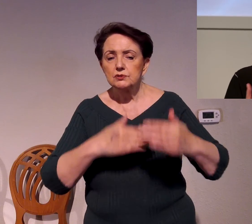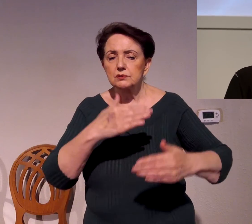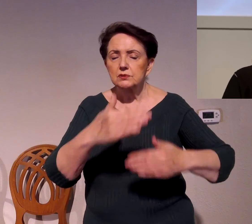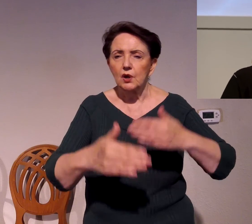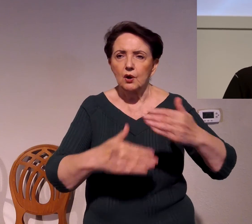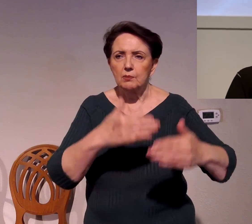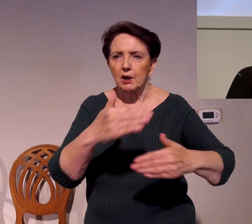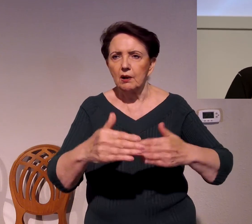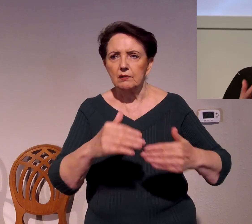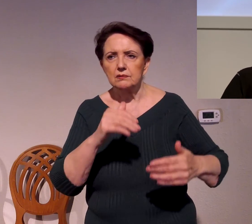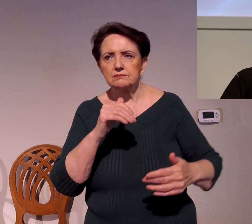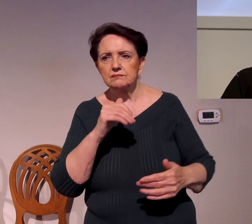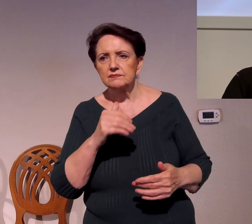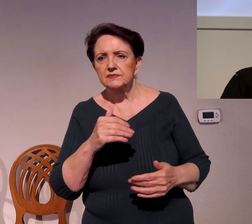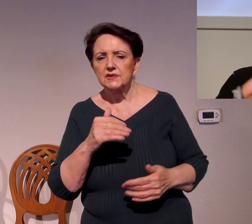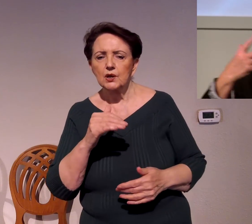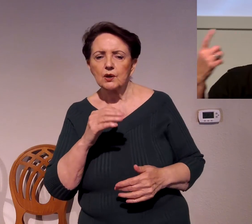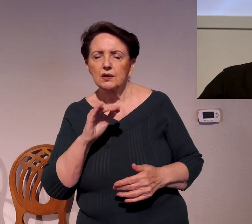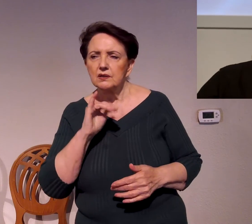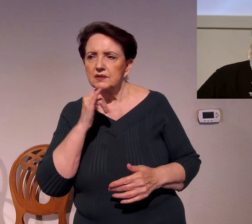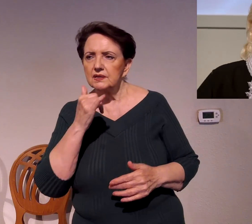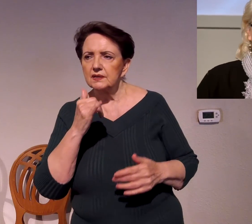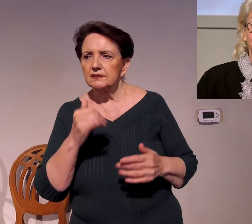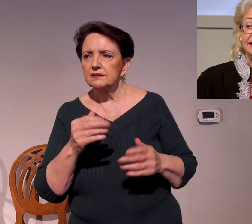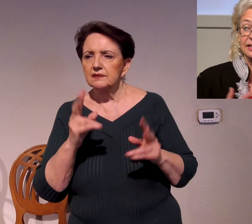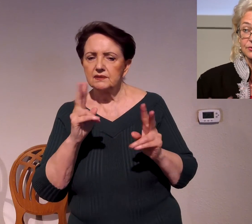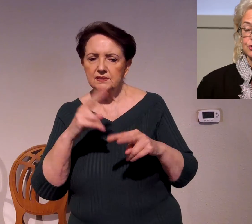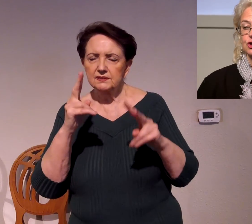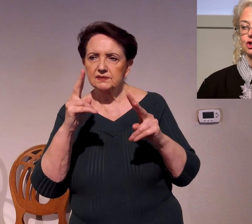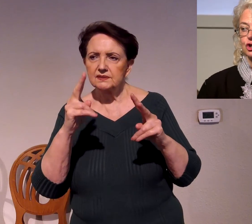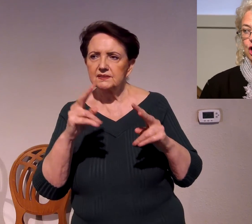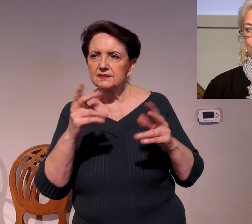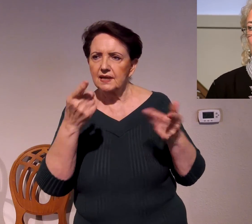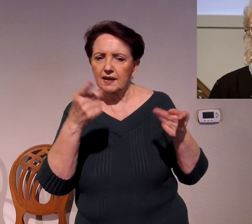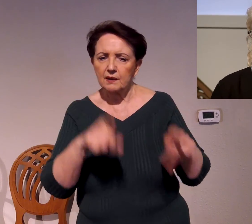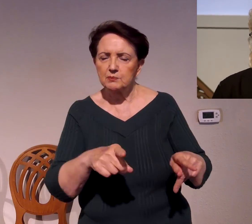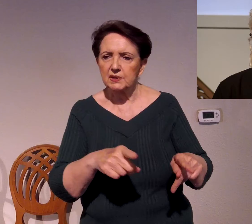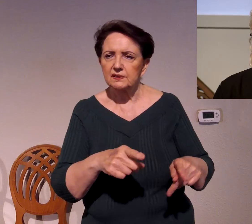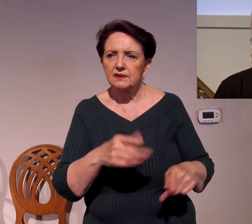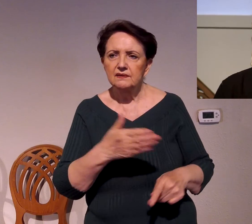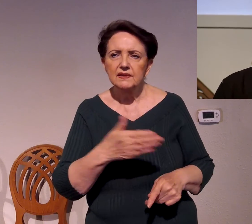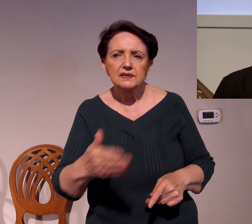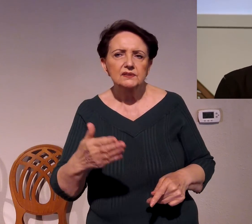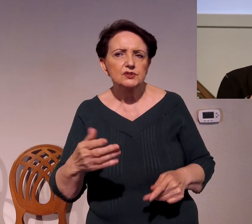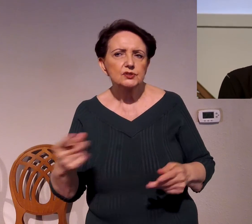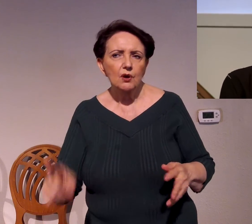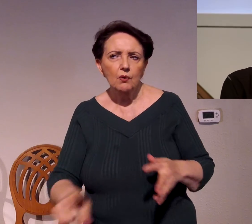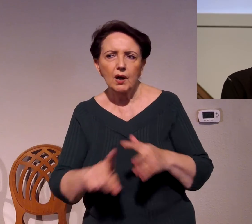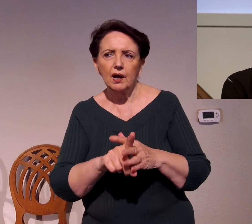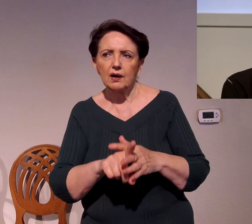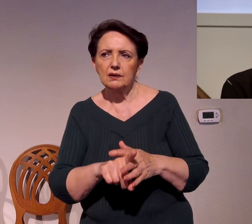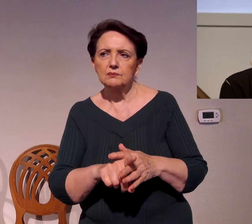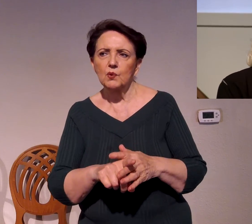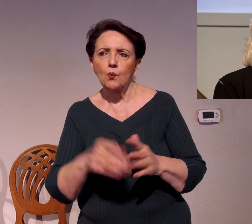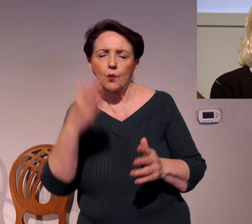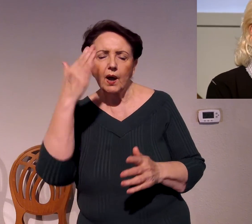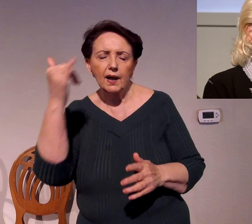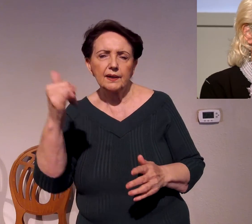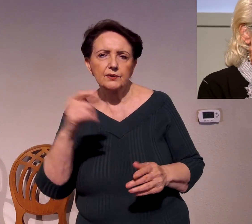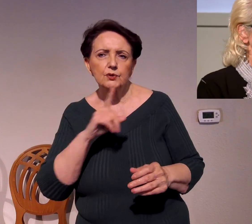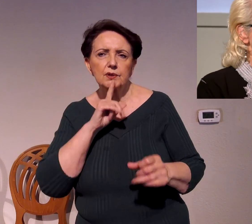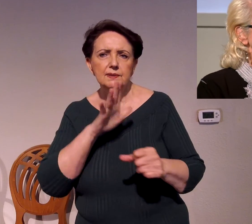unexpected serendipities, coincidences, all of that begins to show up because we are